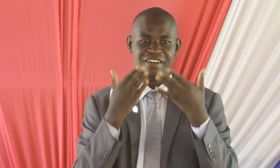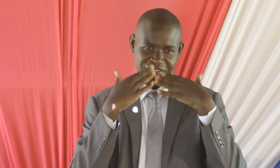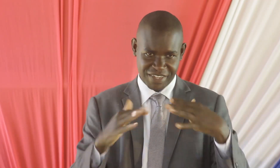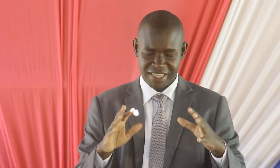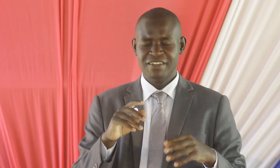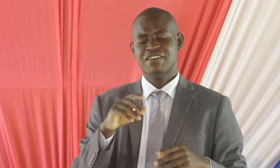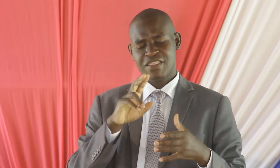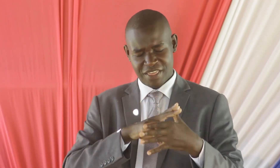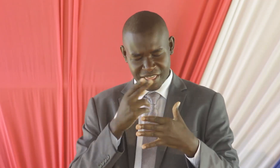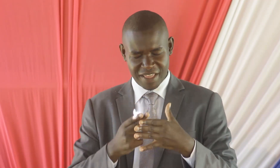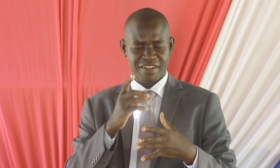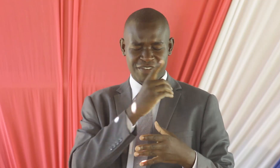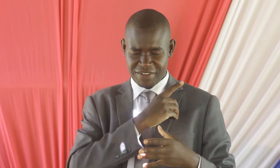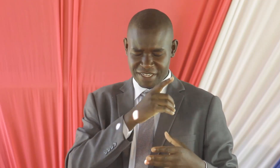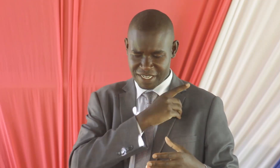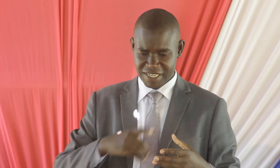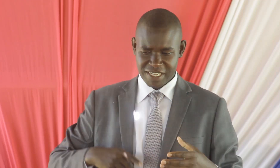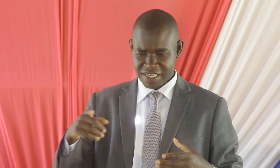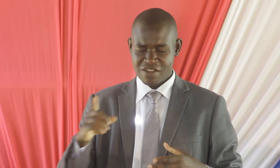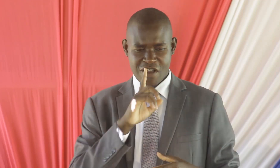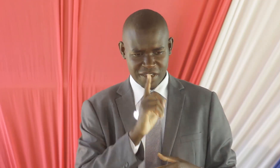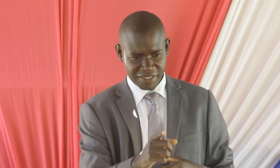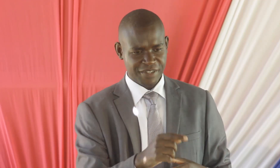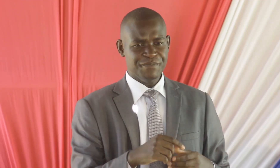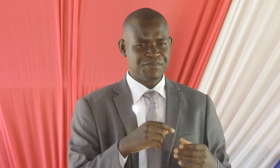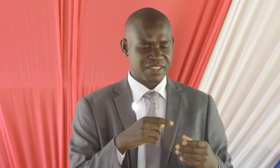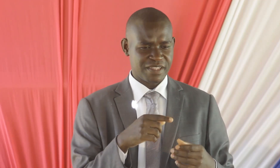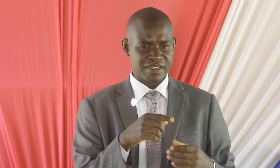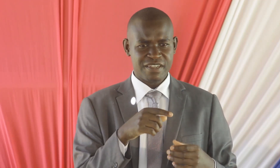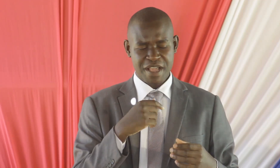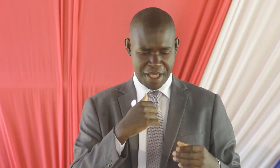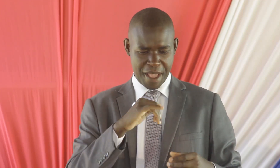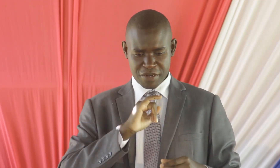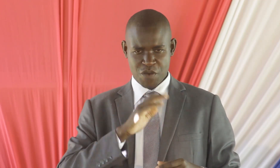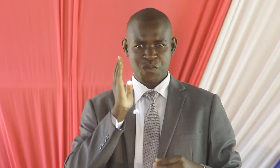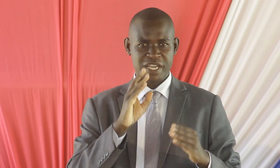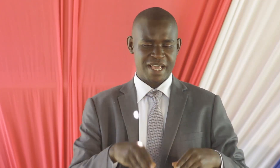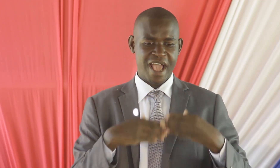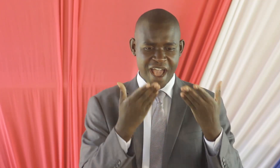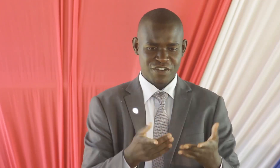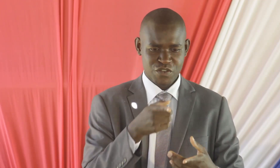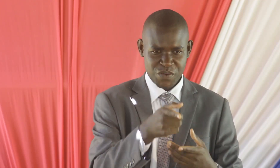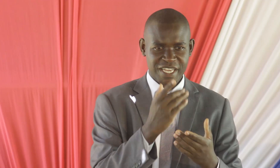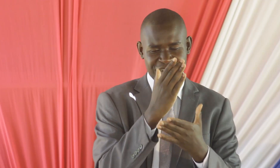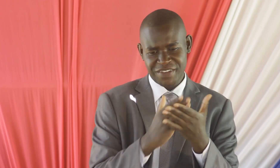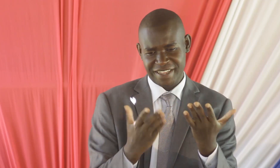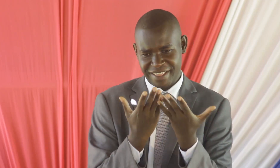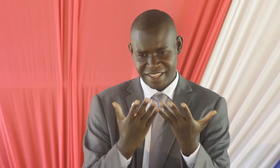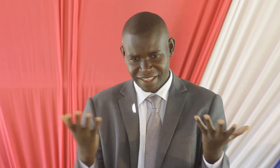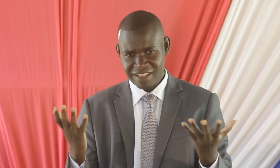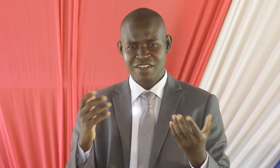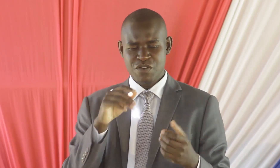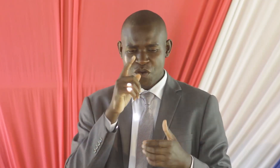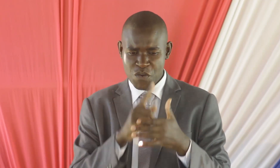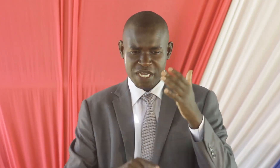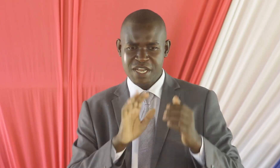this man, Mephibosheth, and David assured him, I will give